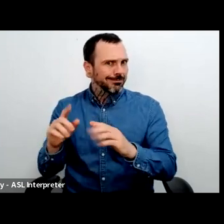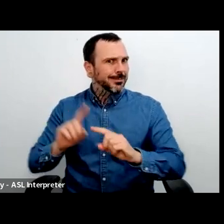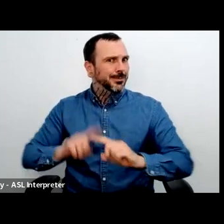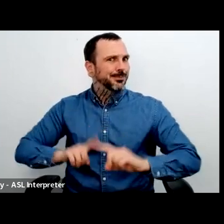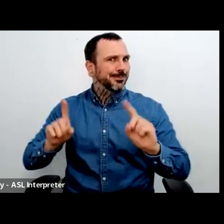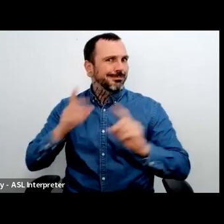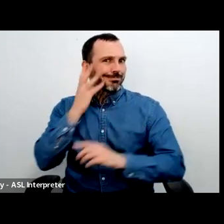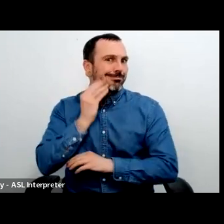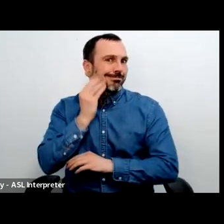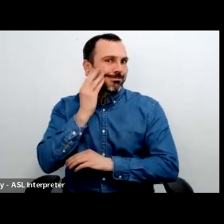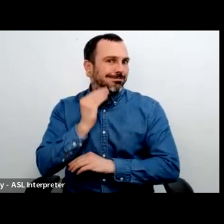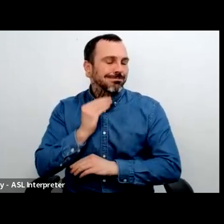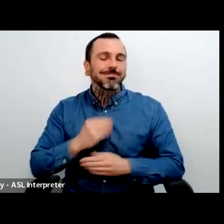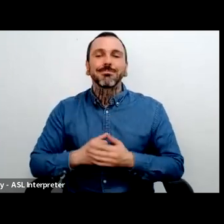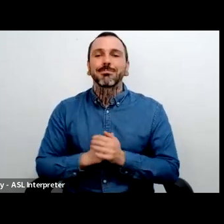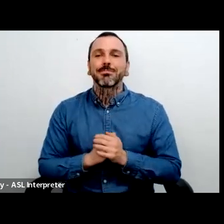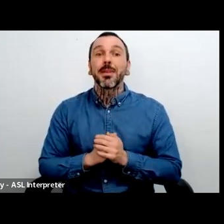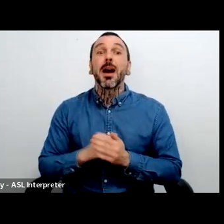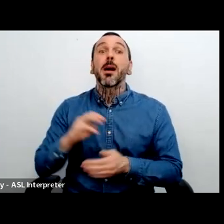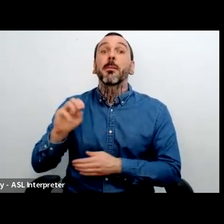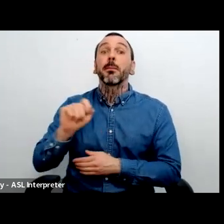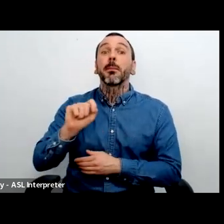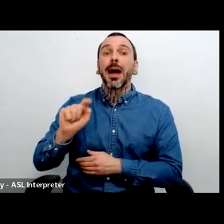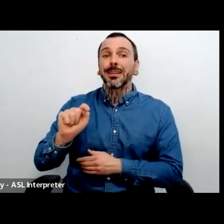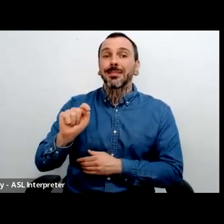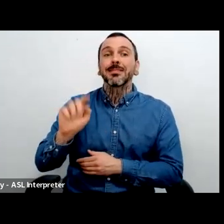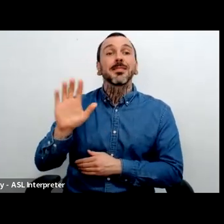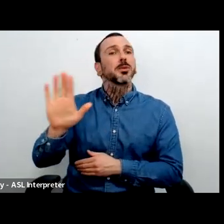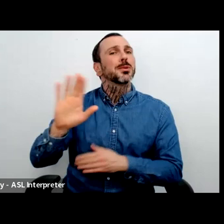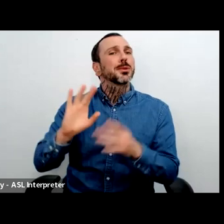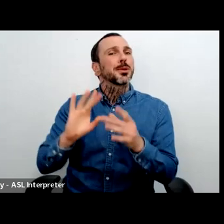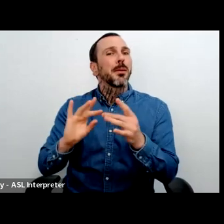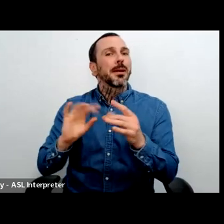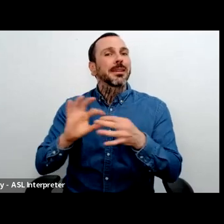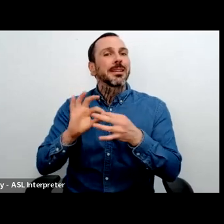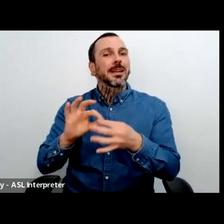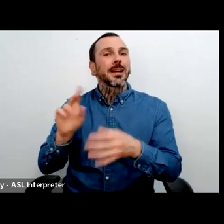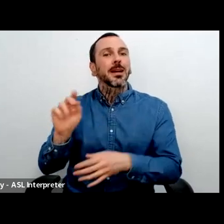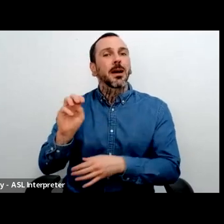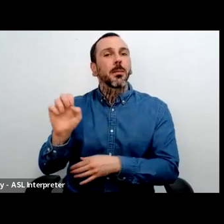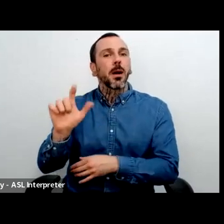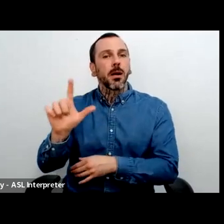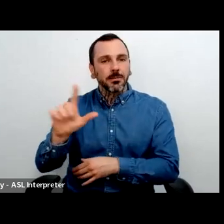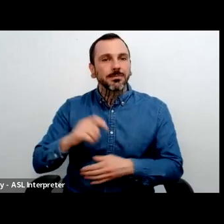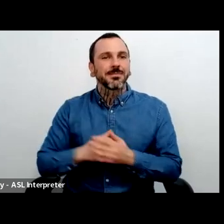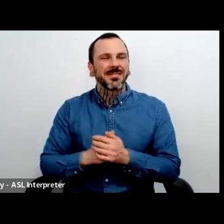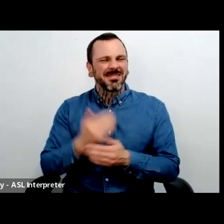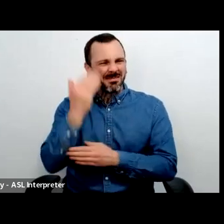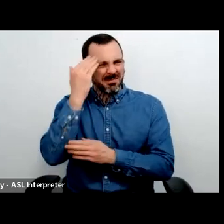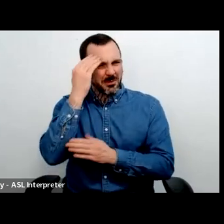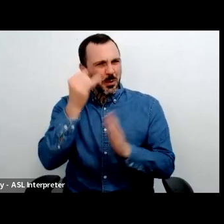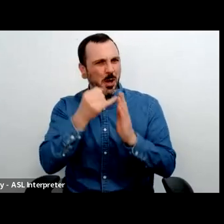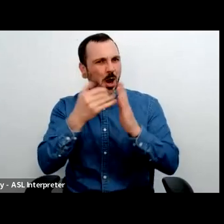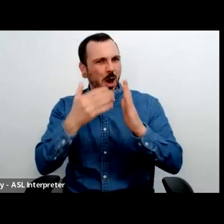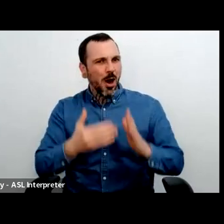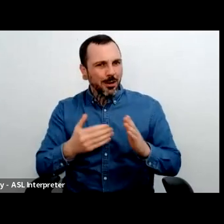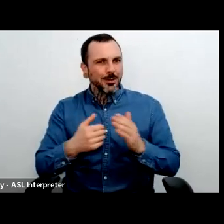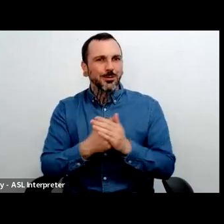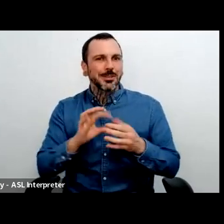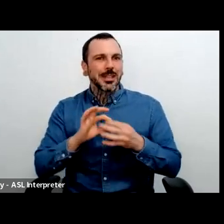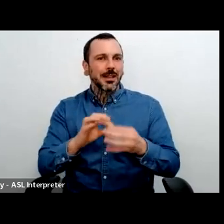just say, Matt, just to your point about Kamal, and this probably relates to a lot of equity artists who are on this